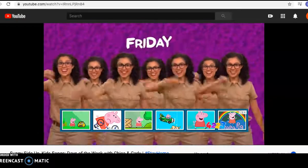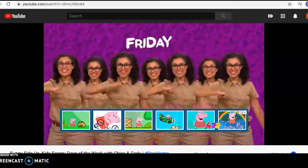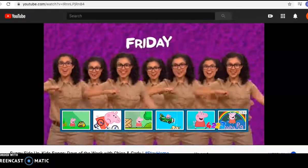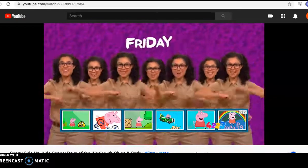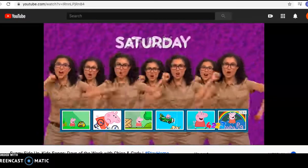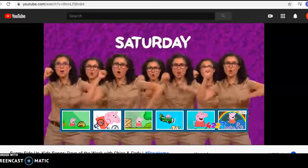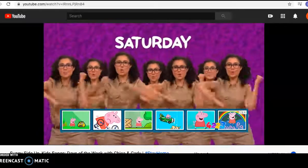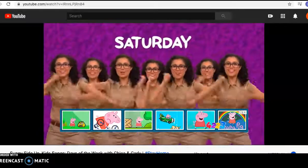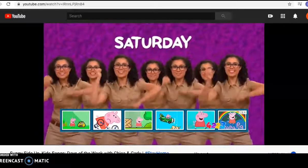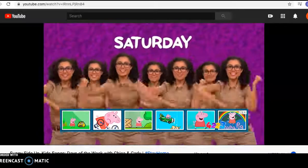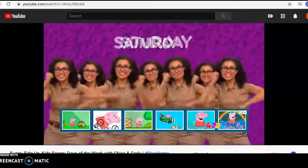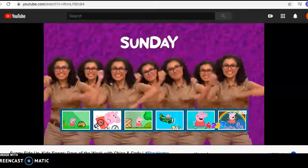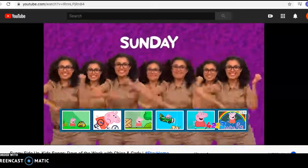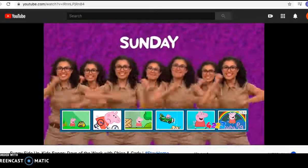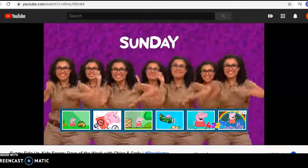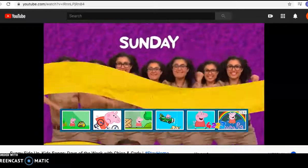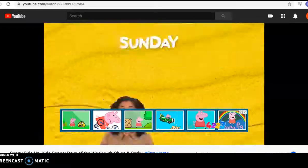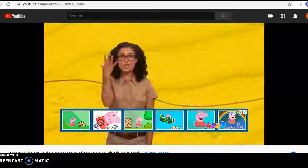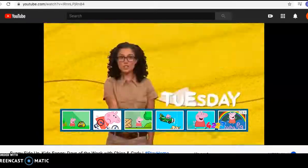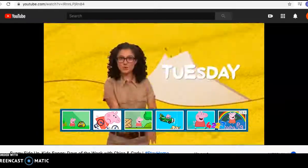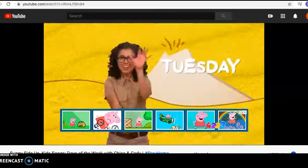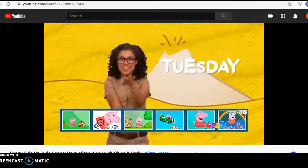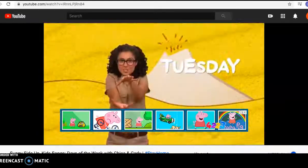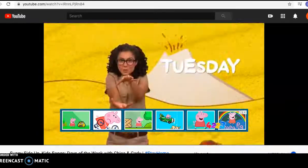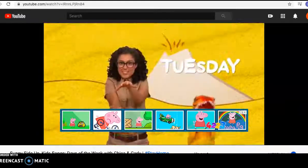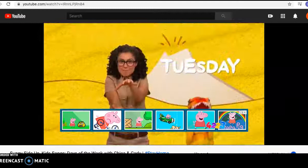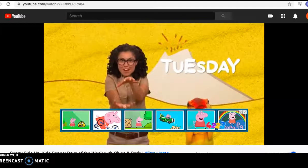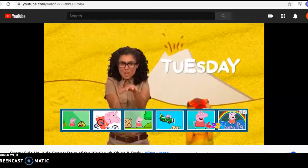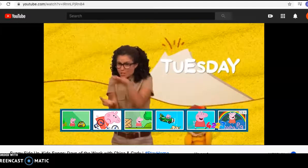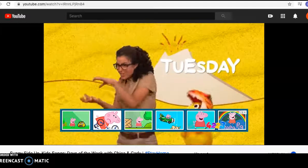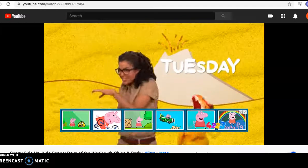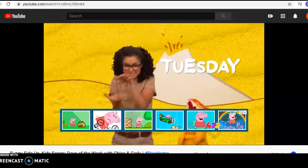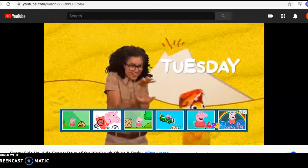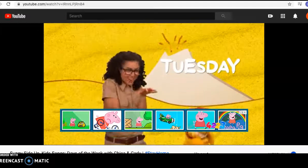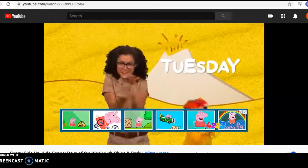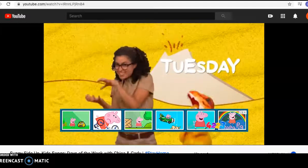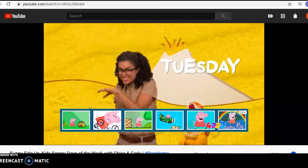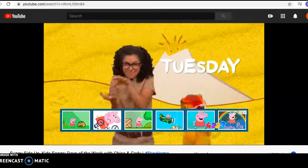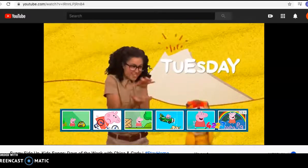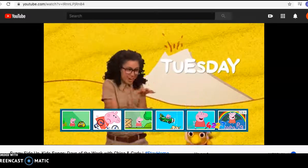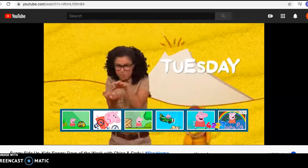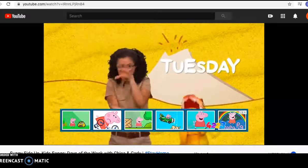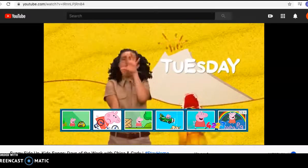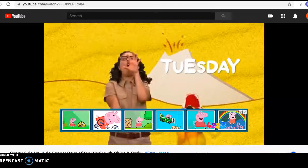Days of the week. Tuesday, get your T-Rex on, your T-Rex on, your T-Rex on.